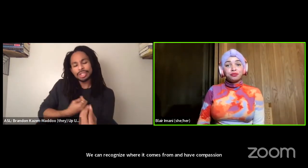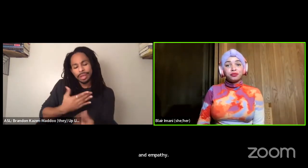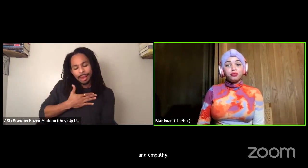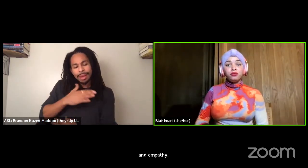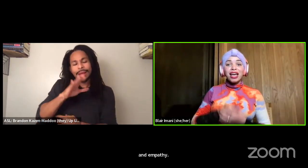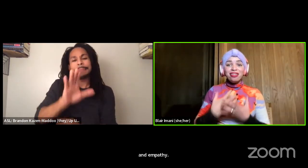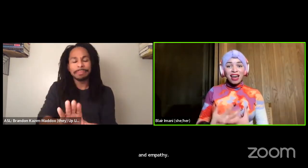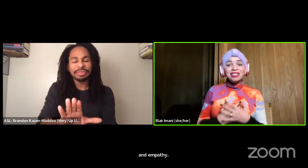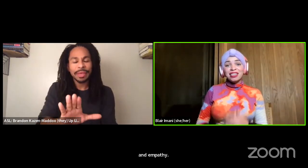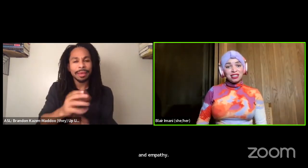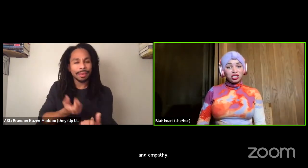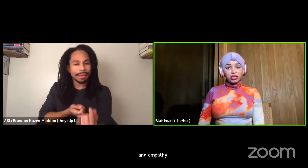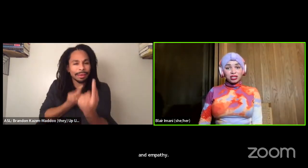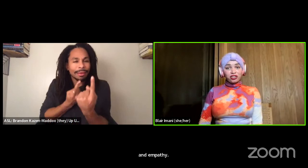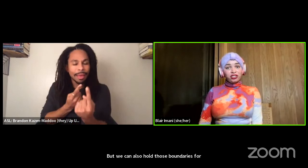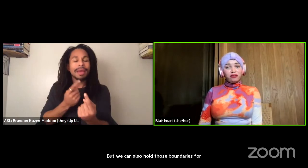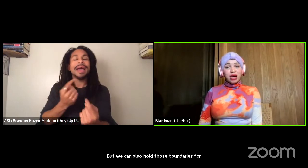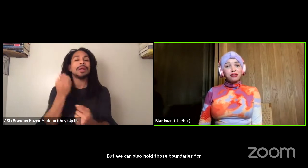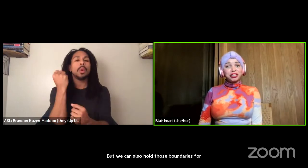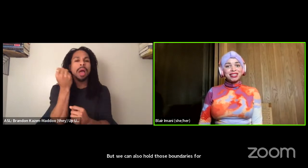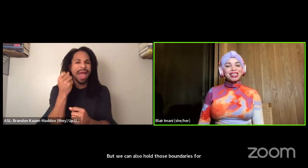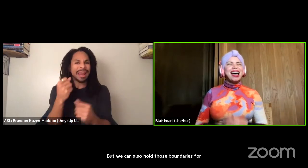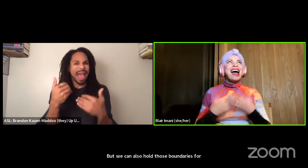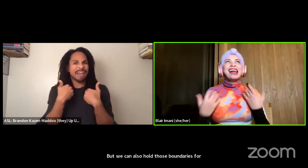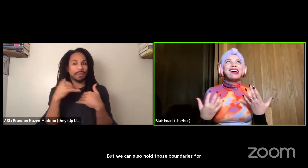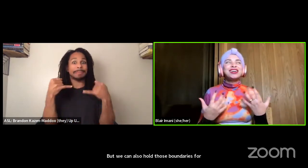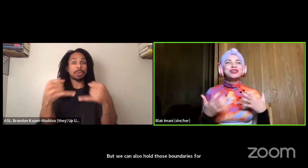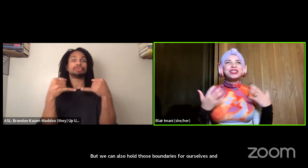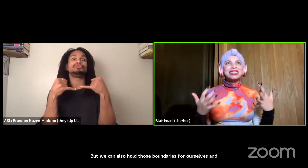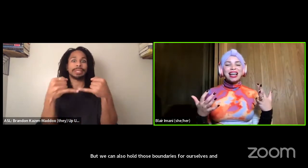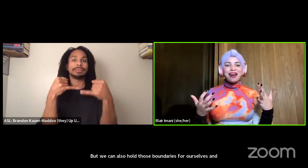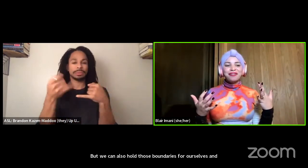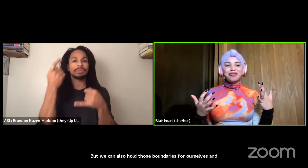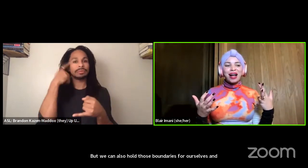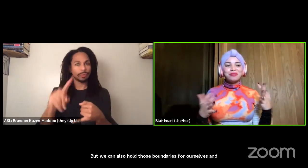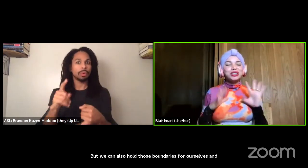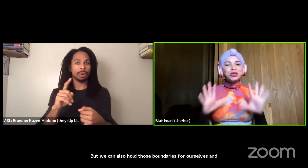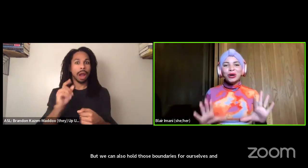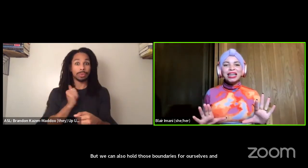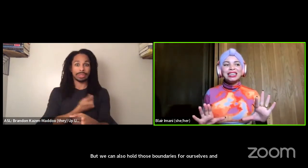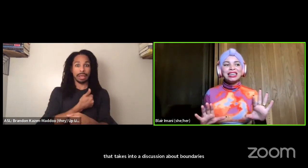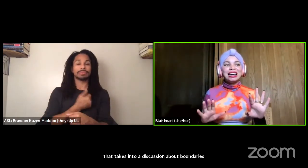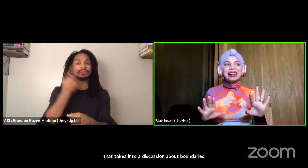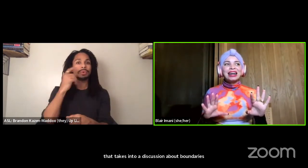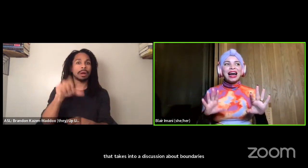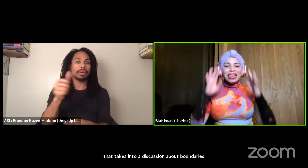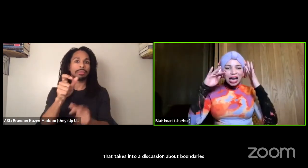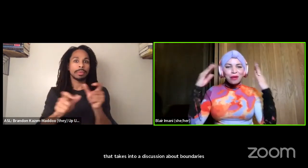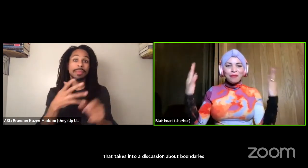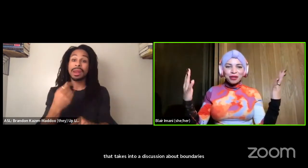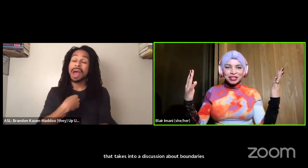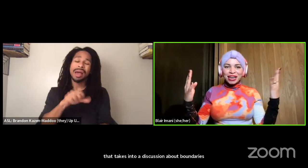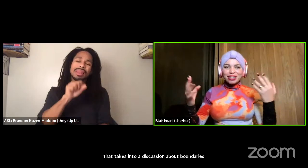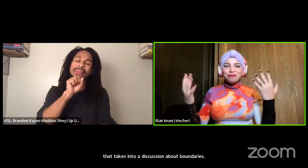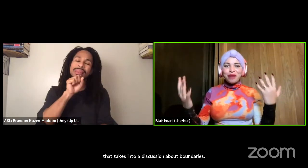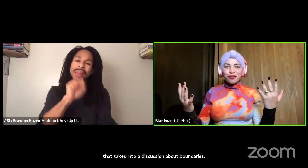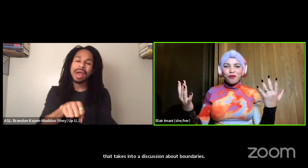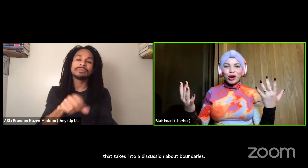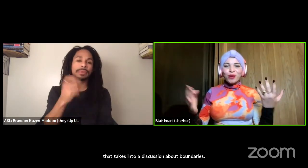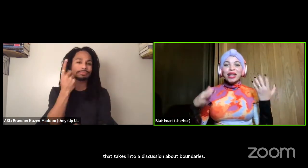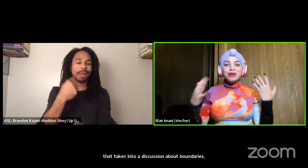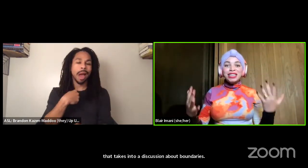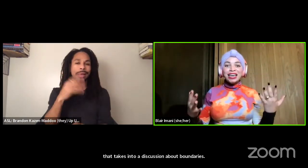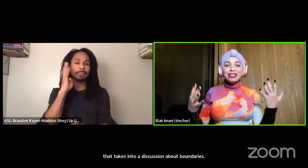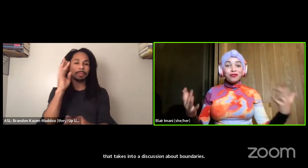ourselves. And that takes into a discussion of boundaries. And I also just love, just quickly, I came up with this kind